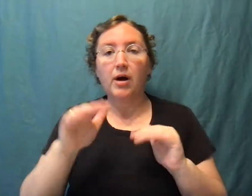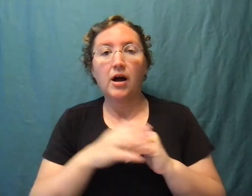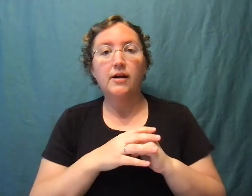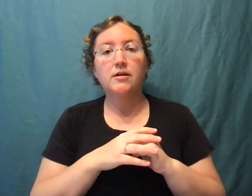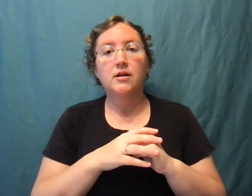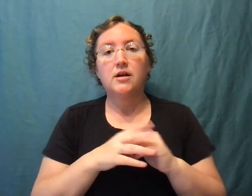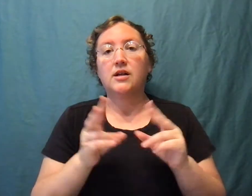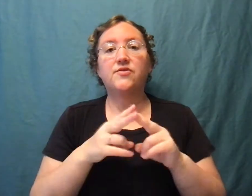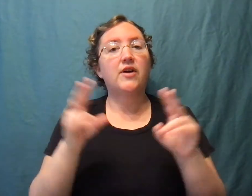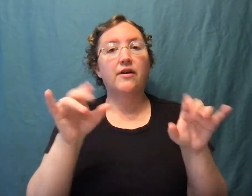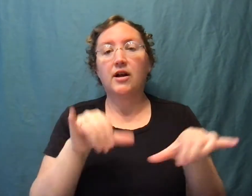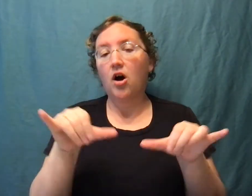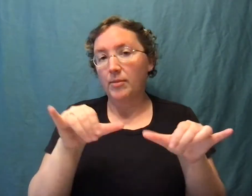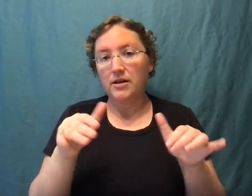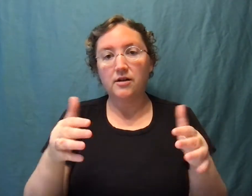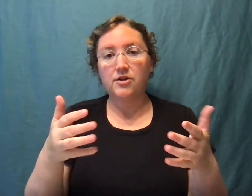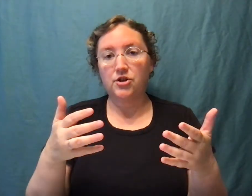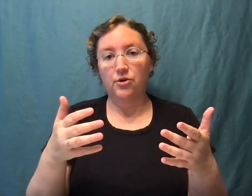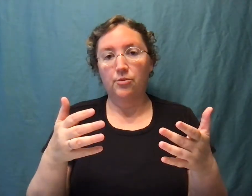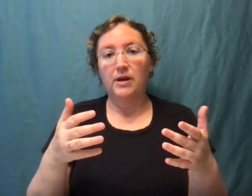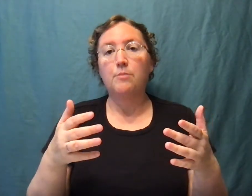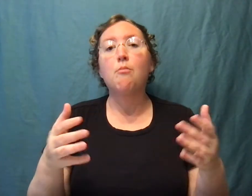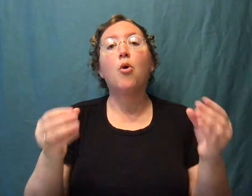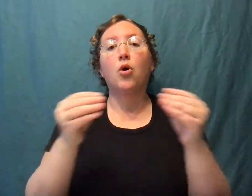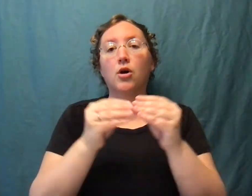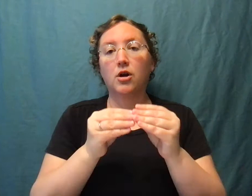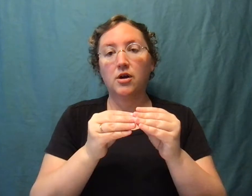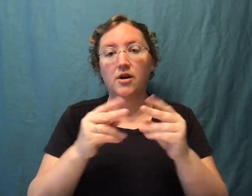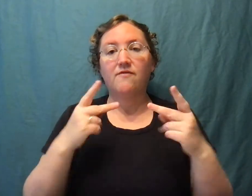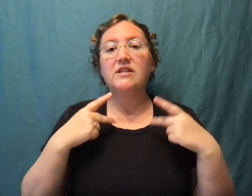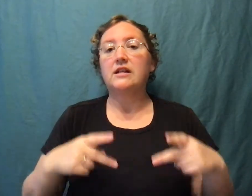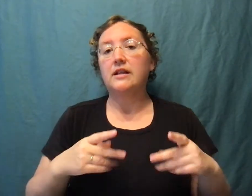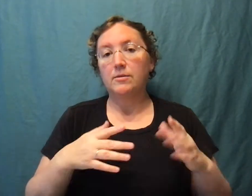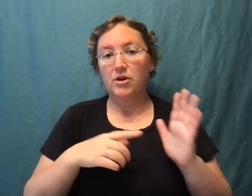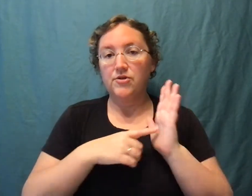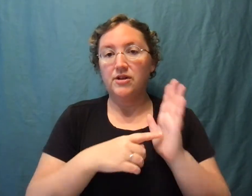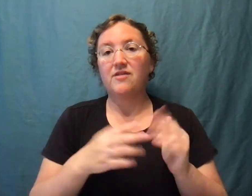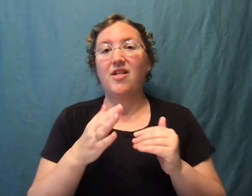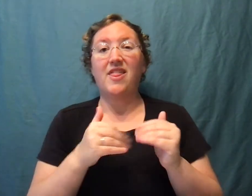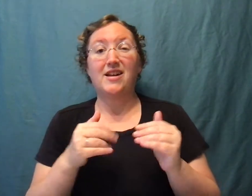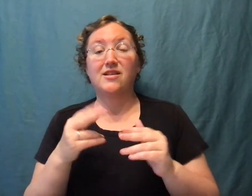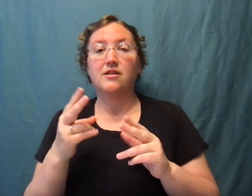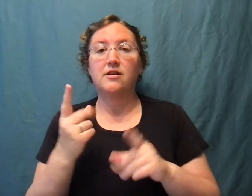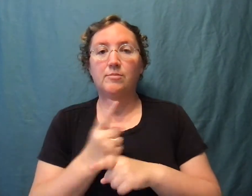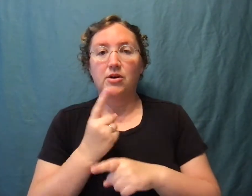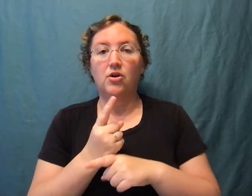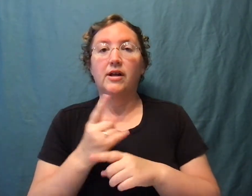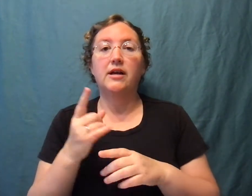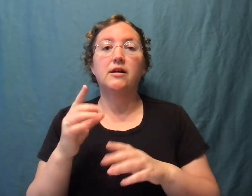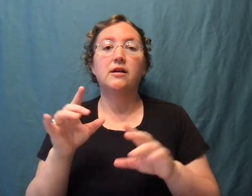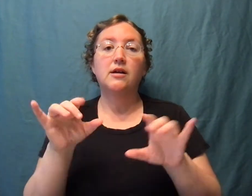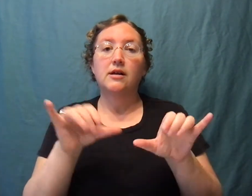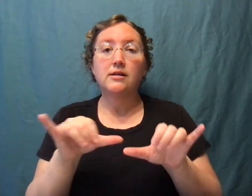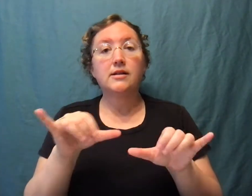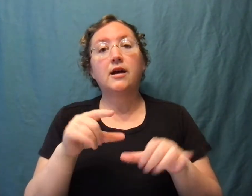goodbye. It's very common to be more physically demonstrative than is typical in